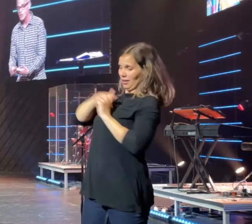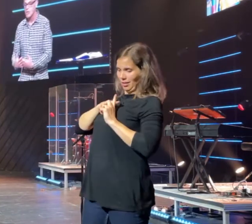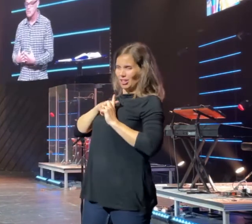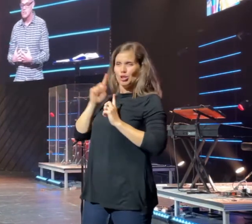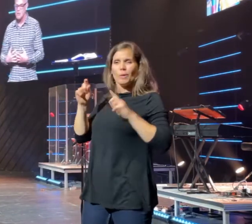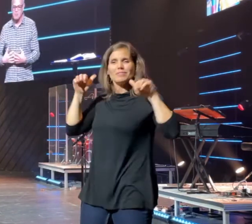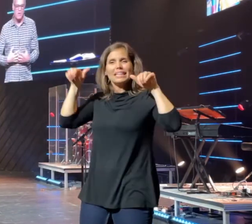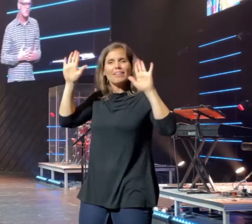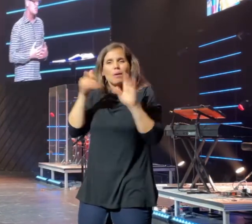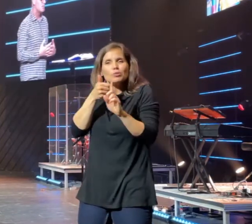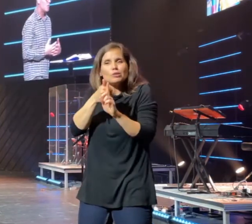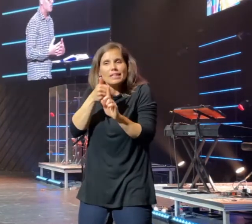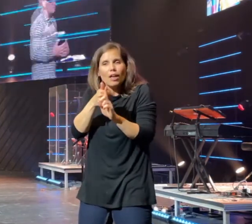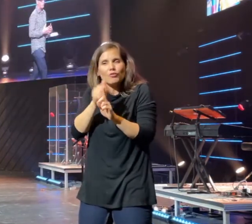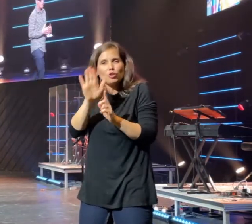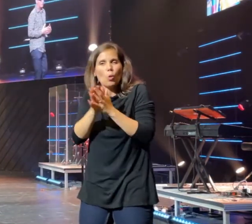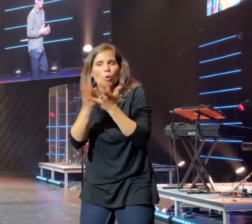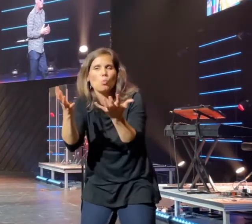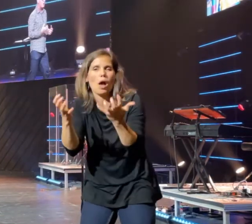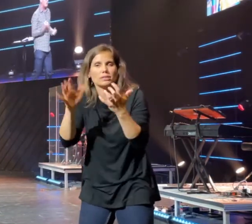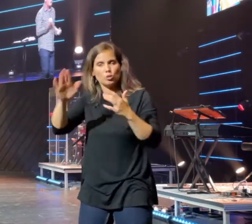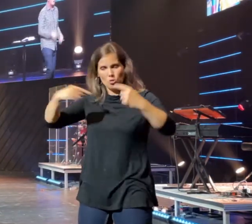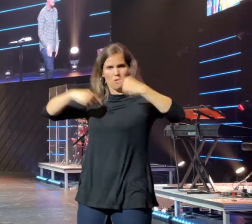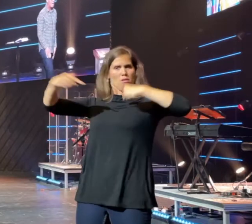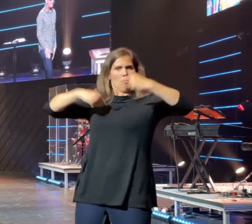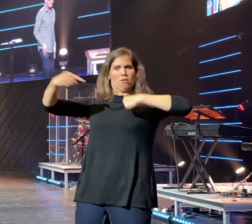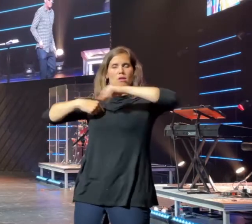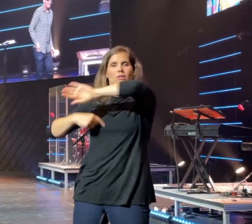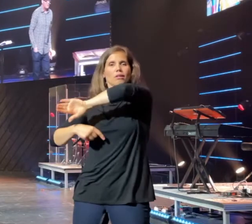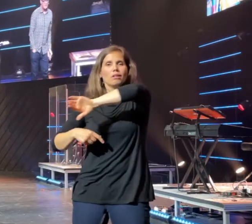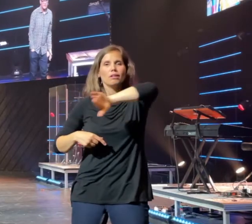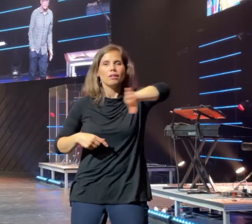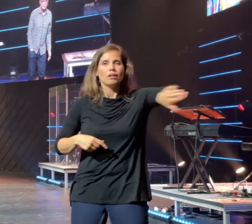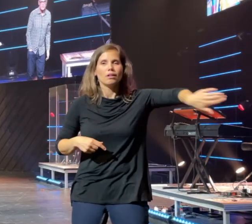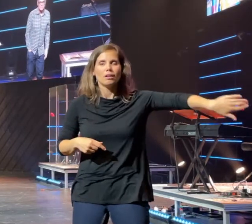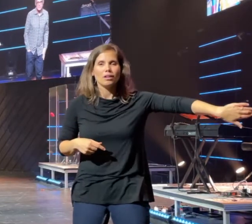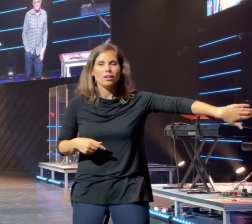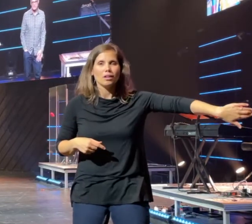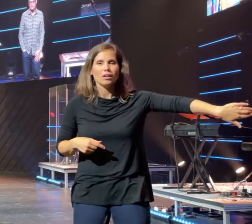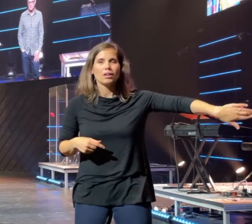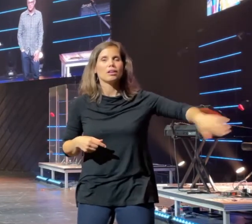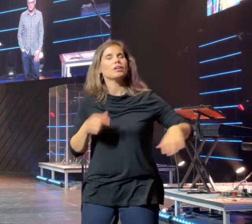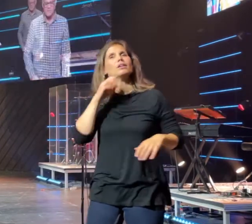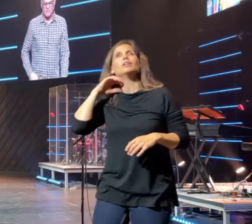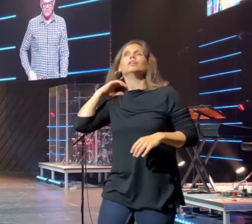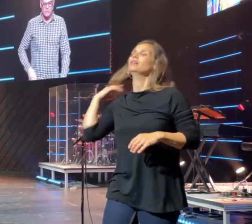surrender. Paul says this in 2 Corinthians 4. We carry in our body the death of the Lord Jesus